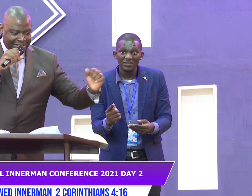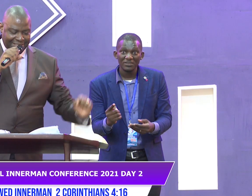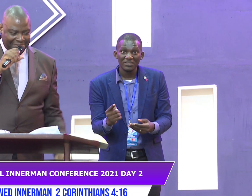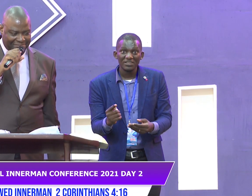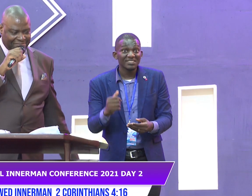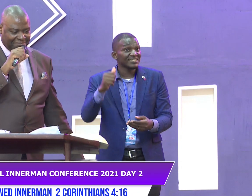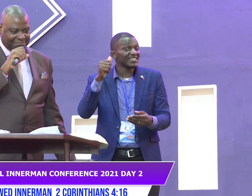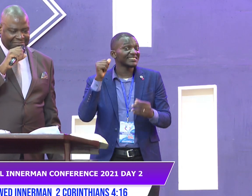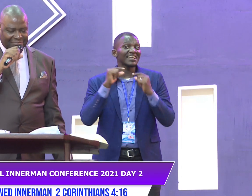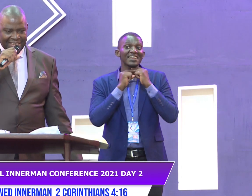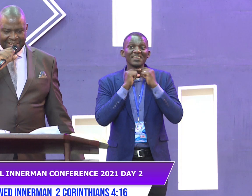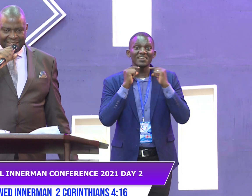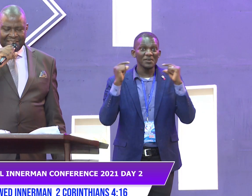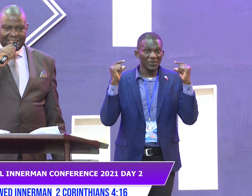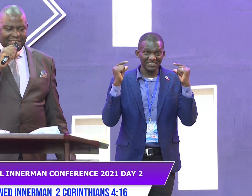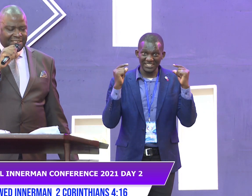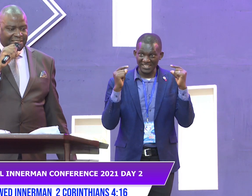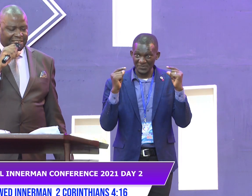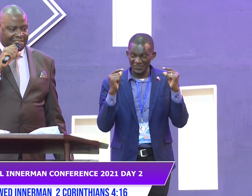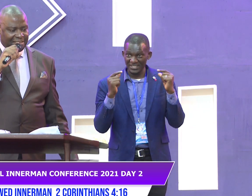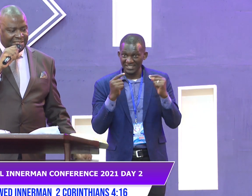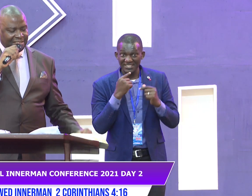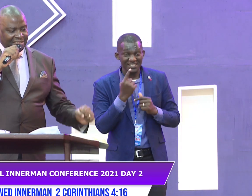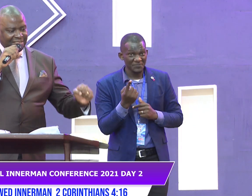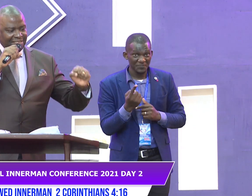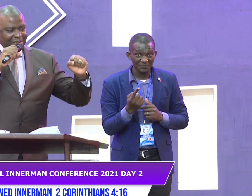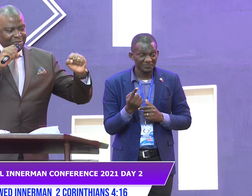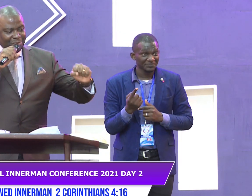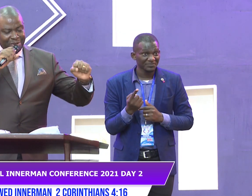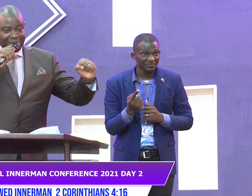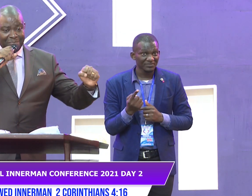seat. Yesterday, Pastor Luzinda showed us.